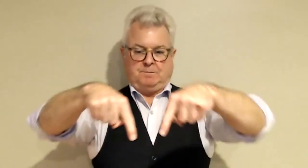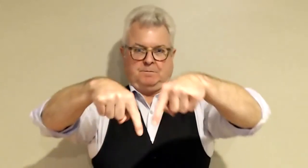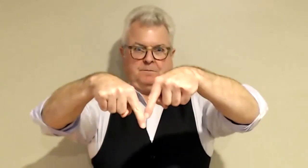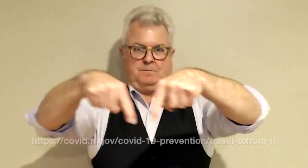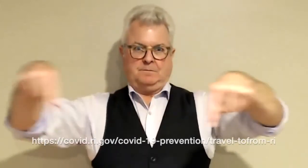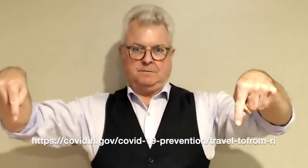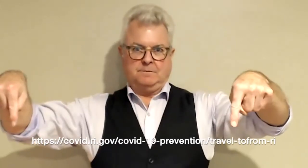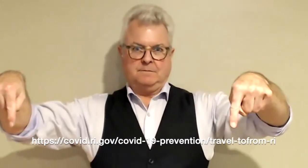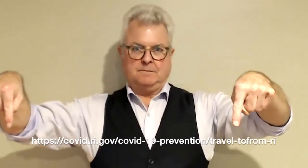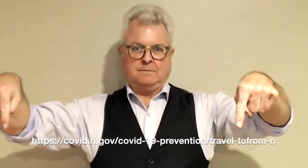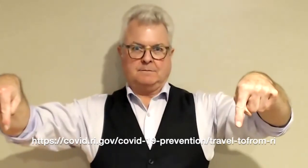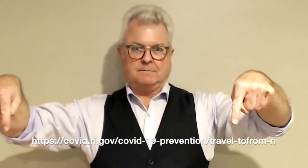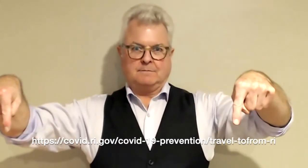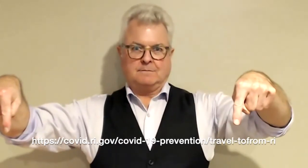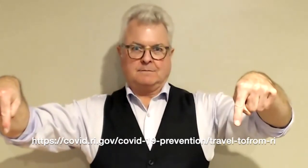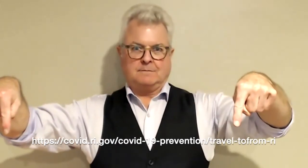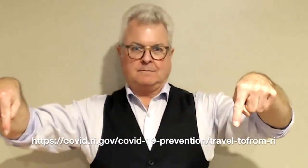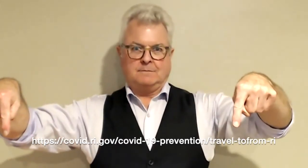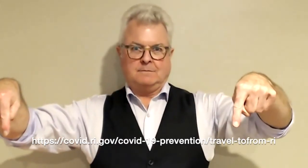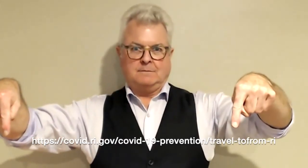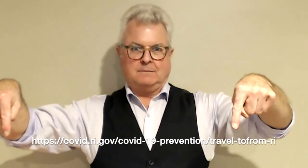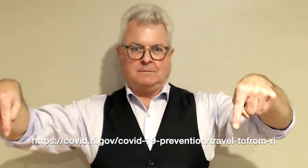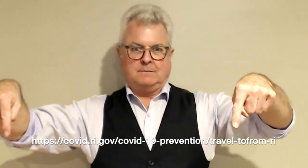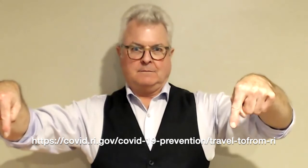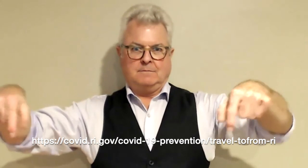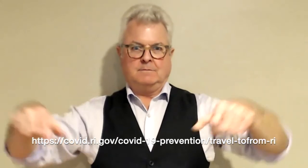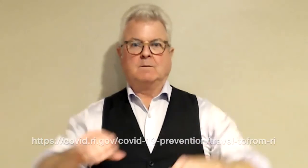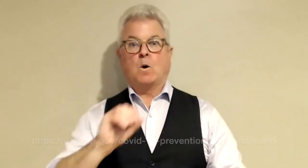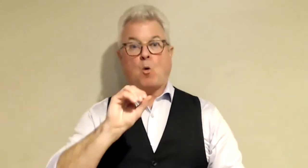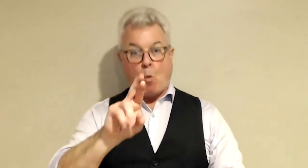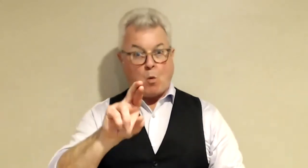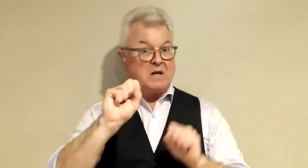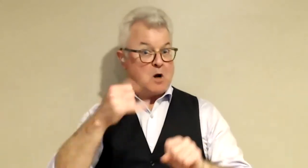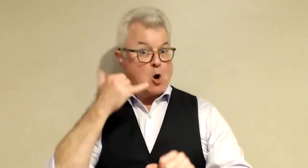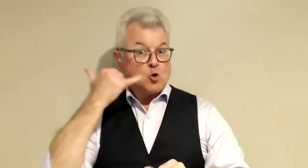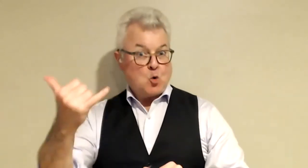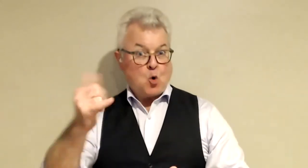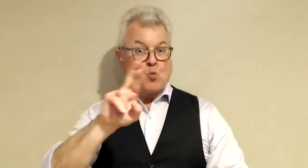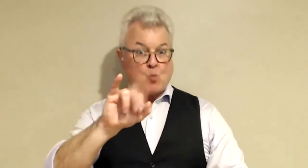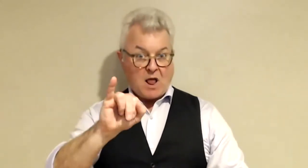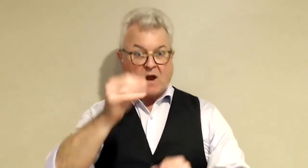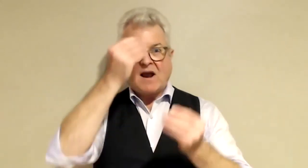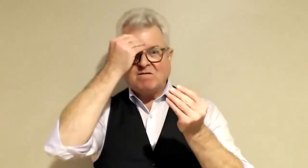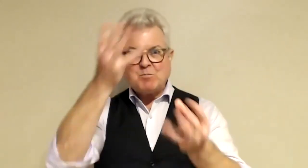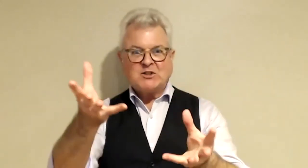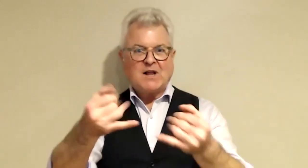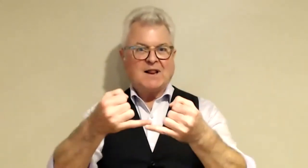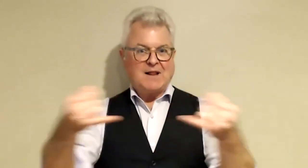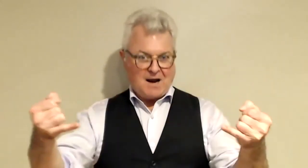the website address to look at all this information is as follows below. Or you can call the Rhode Island